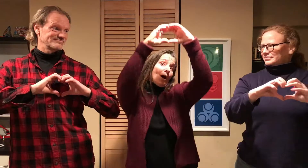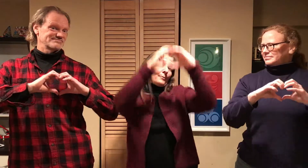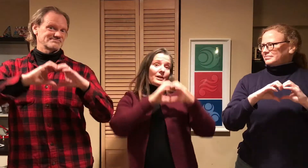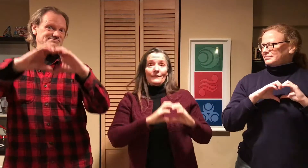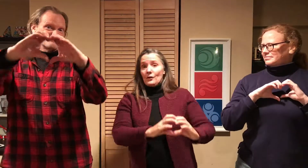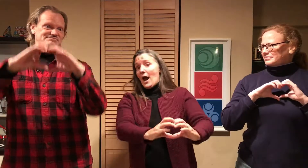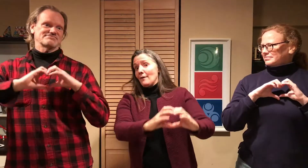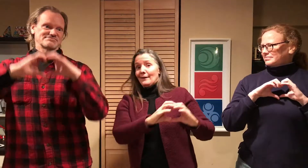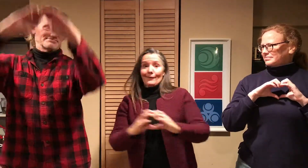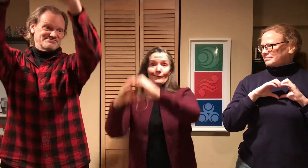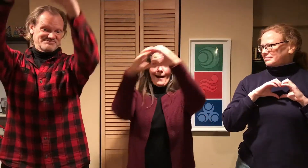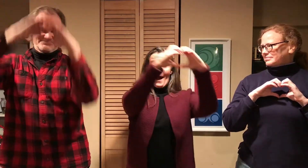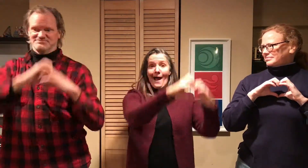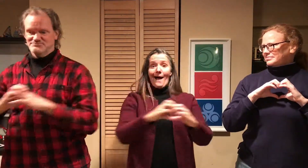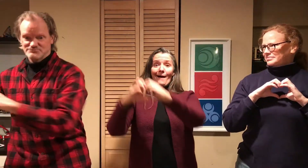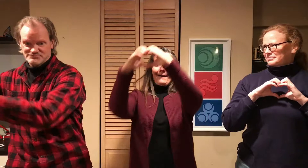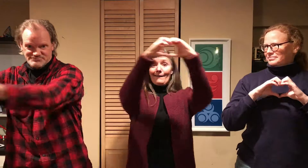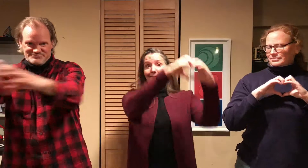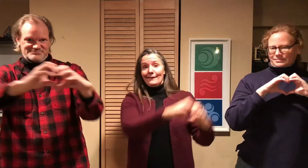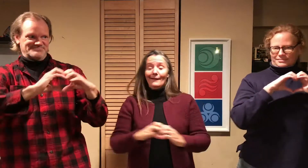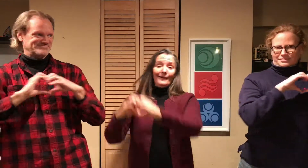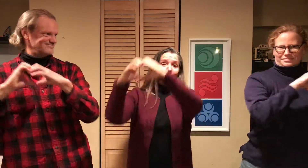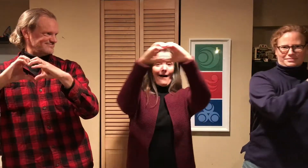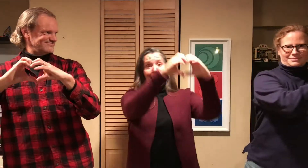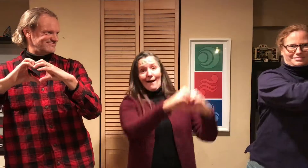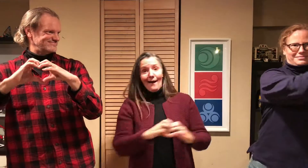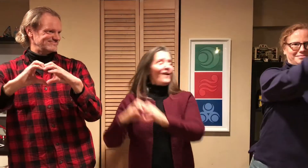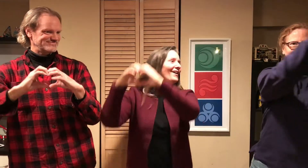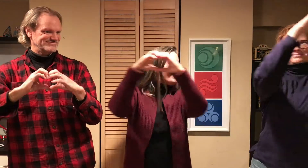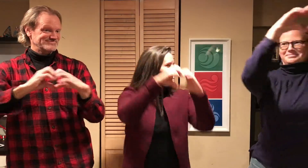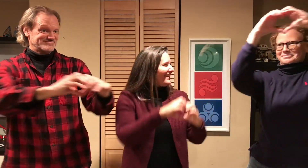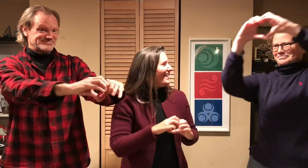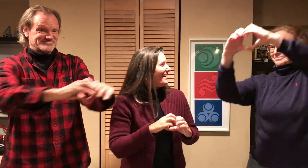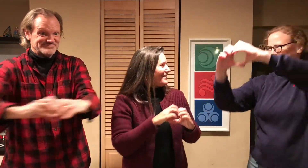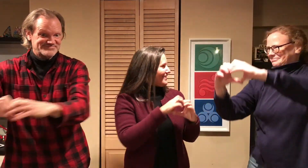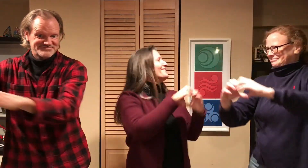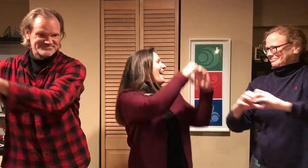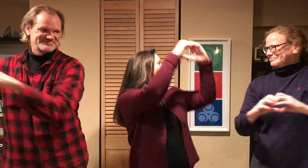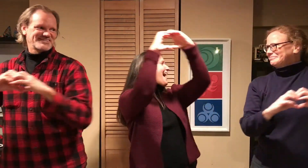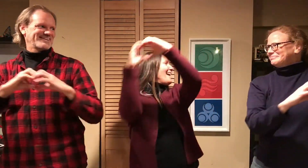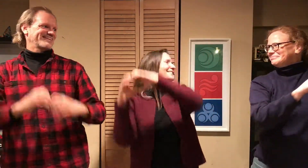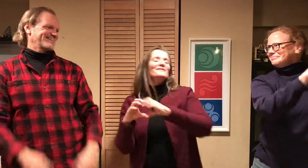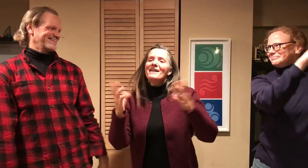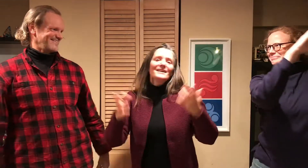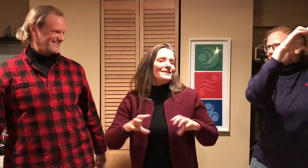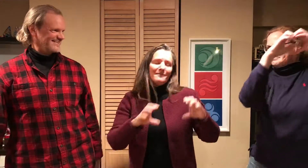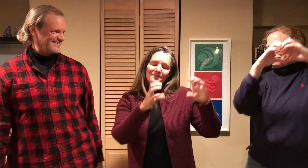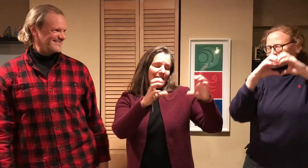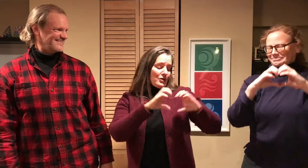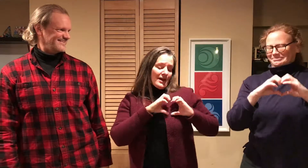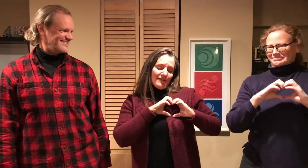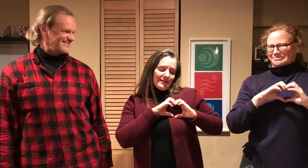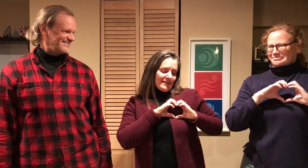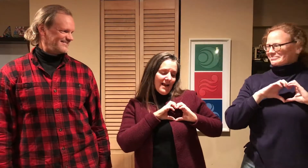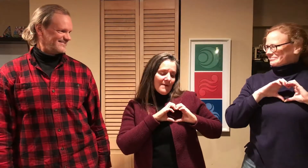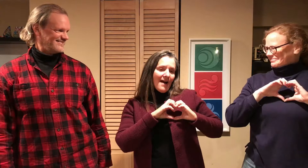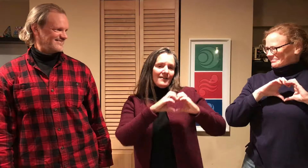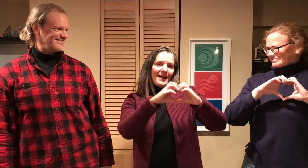up. You can have it go down. You can have it go round. Whoa. You can do that. You can do. So you can have it come out and